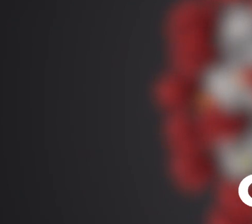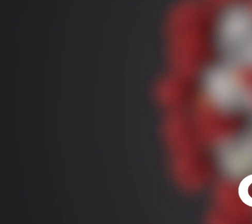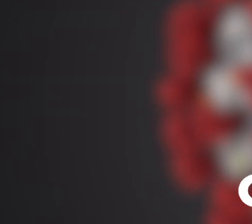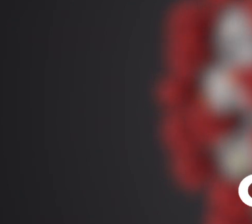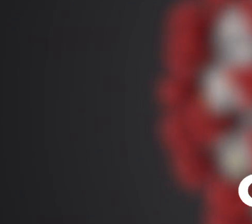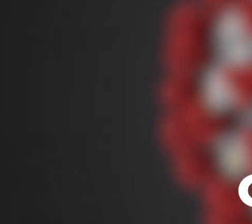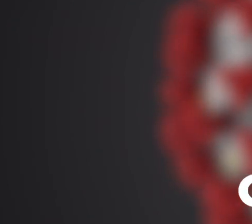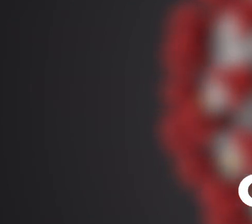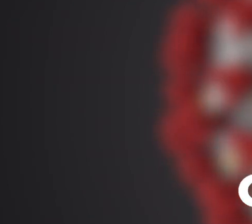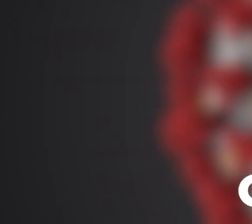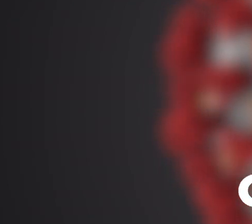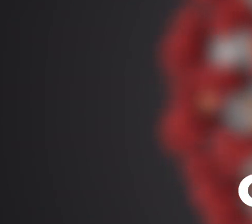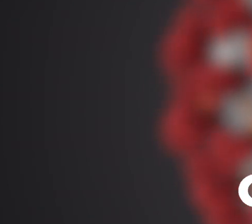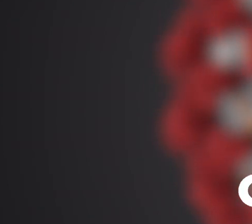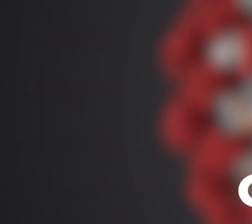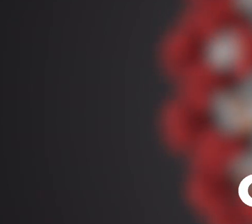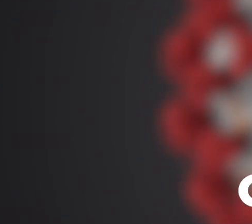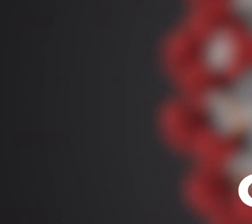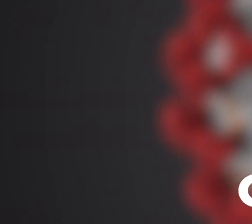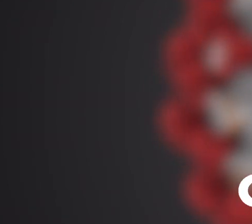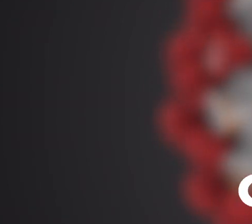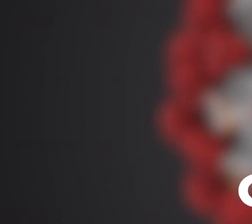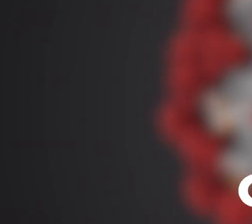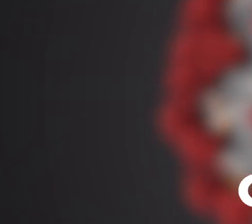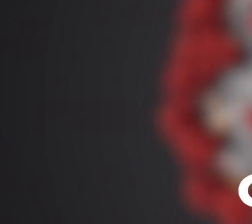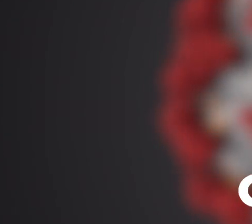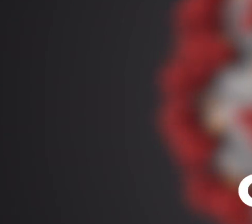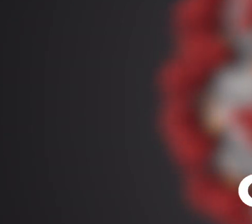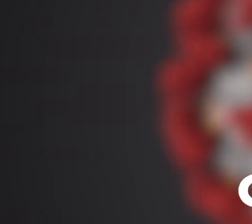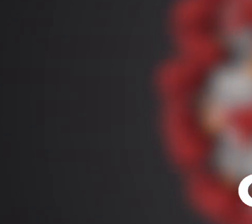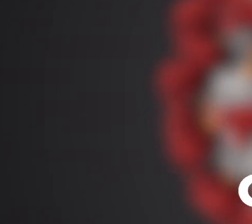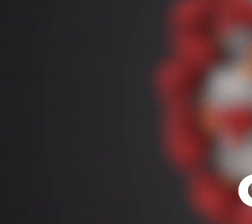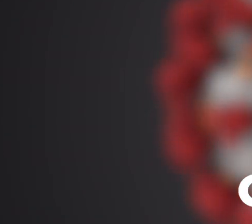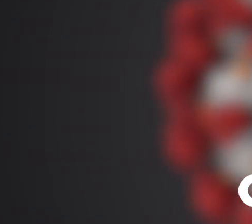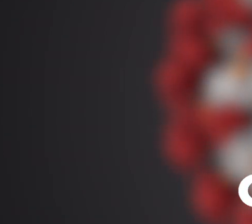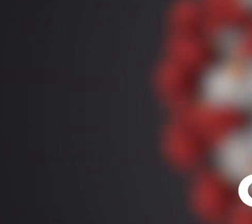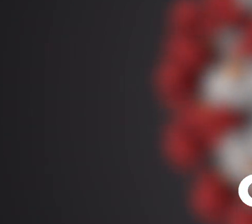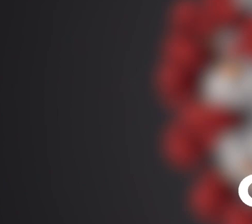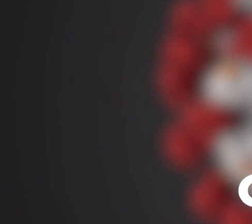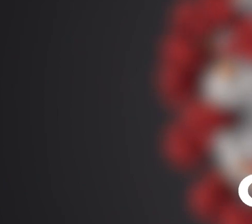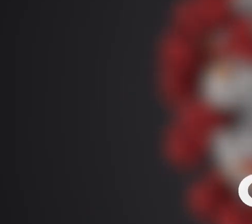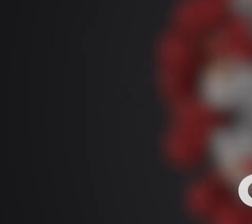pandemic in Cupertino, please visit cupertino.org/coronavirus.